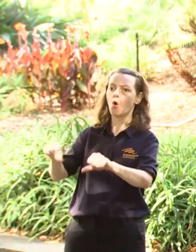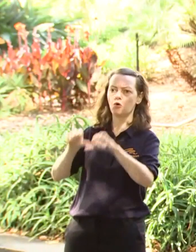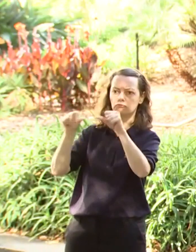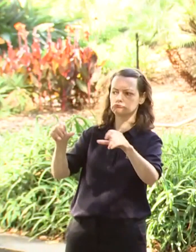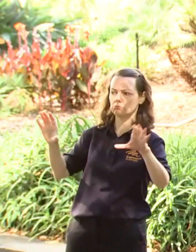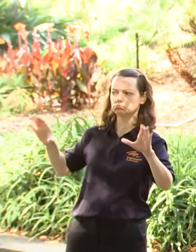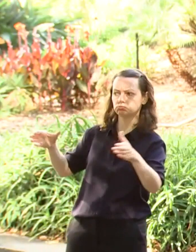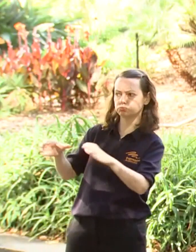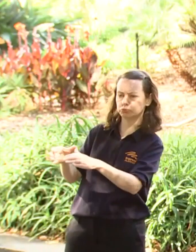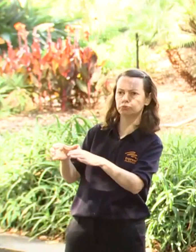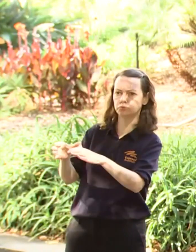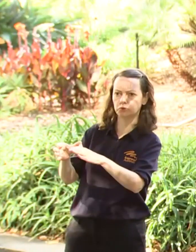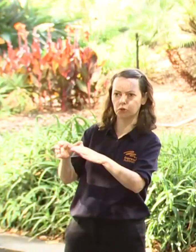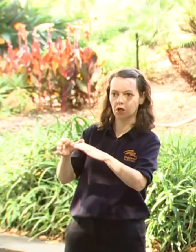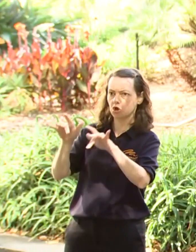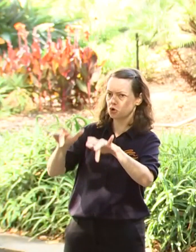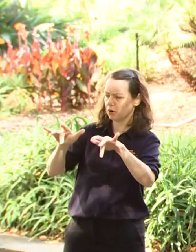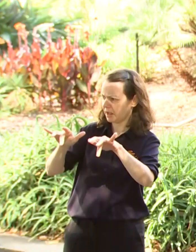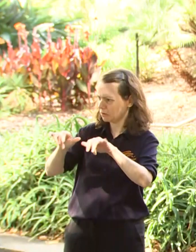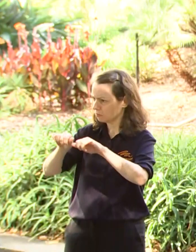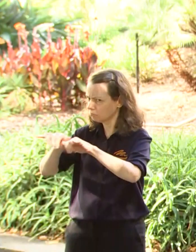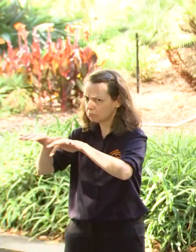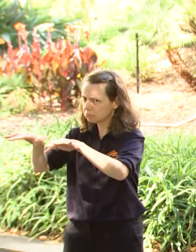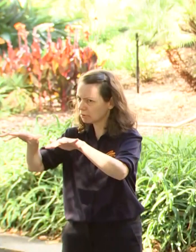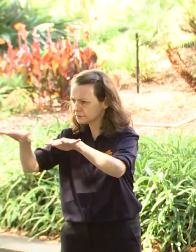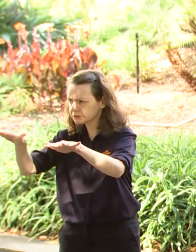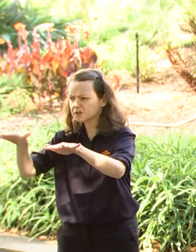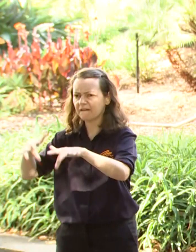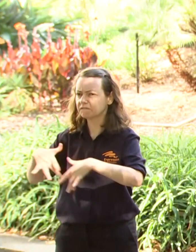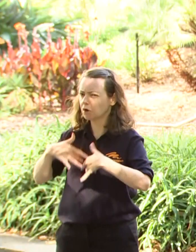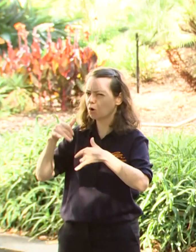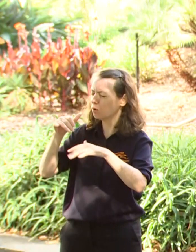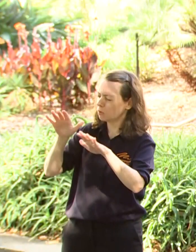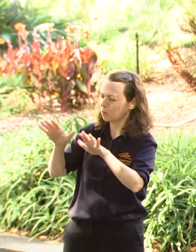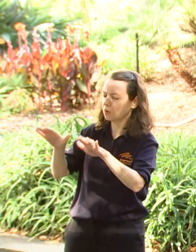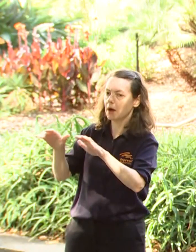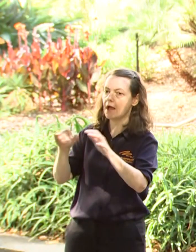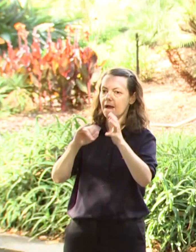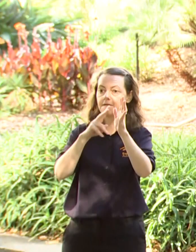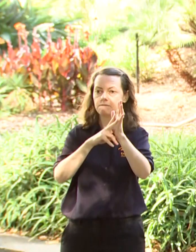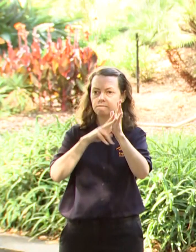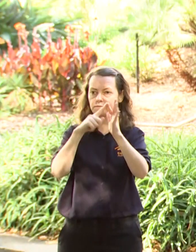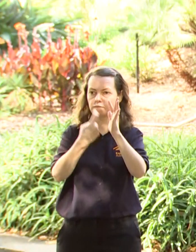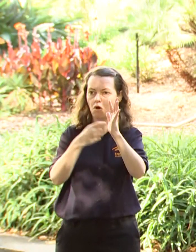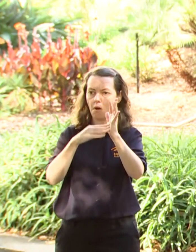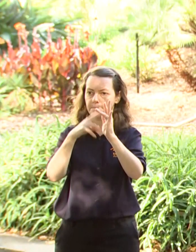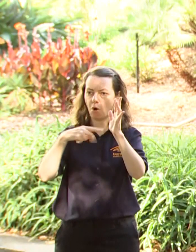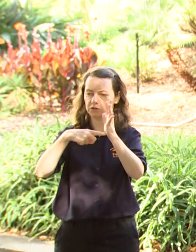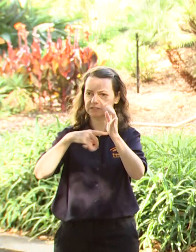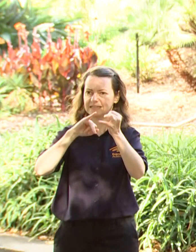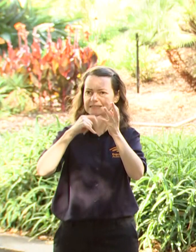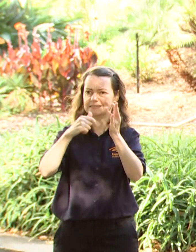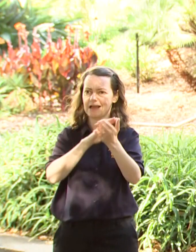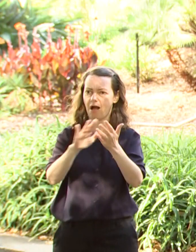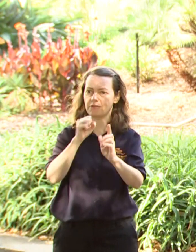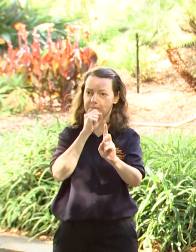transmission. We're not seeing further outbreaks that are in some way linked to that Black Rock outbreak. It may well be Vermont South is. Finding that link is